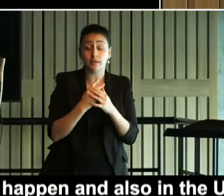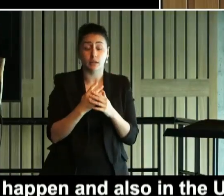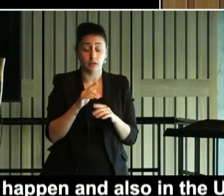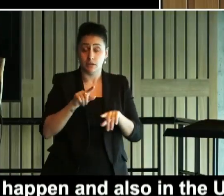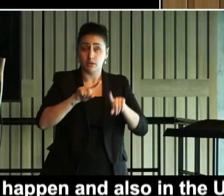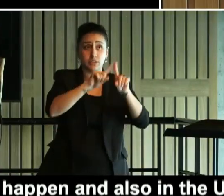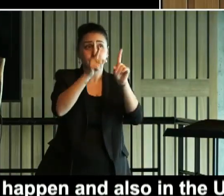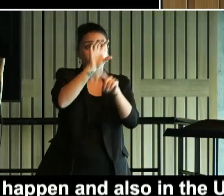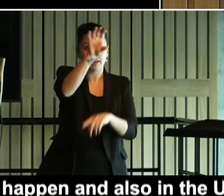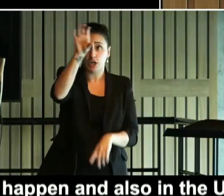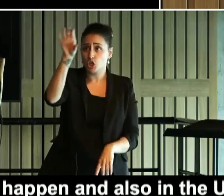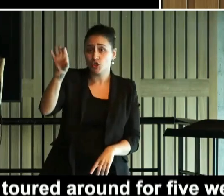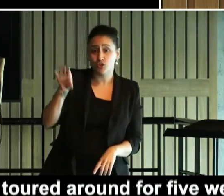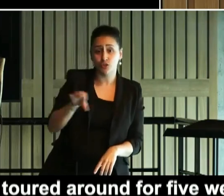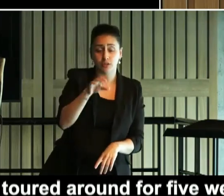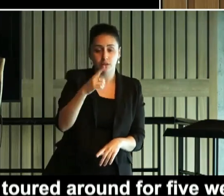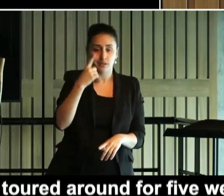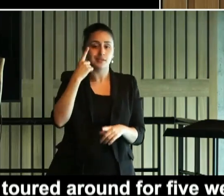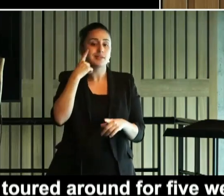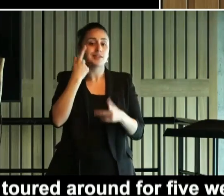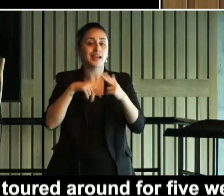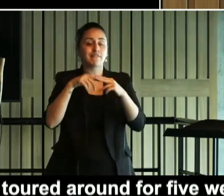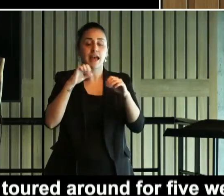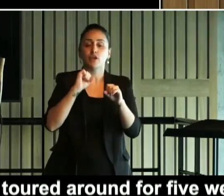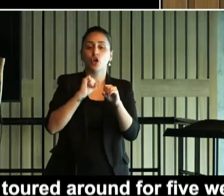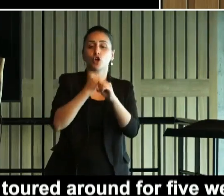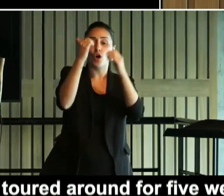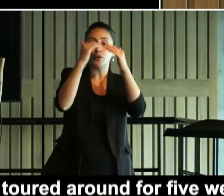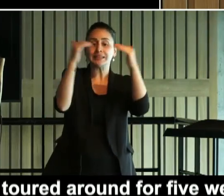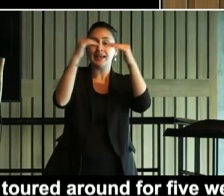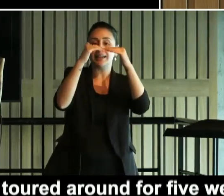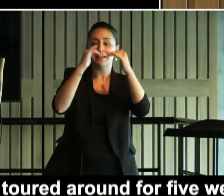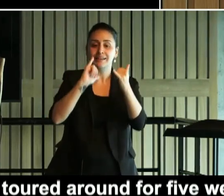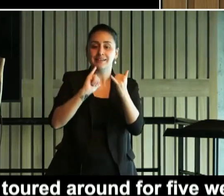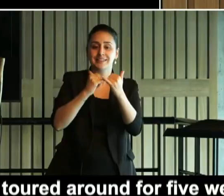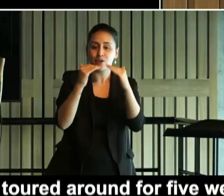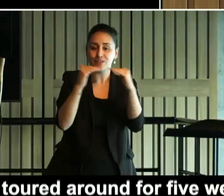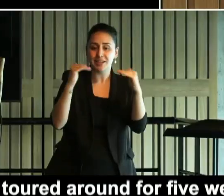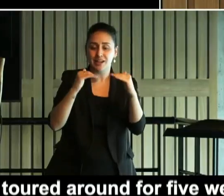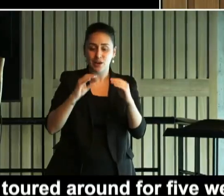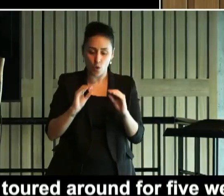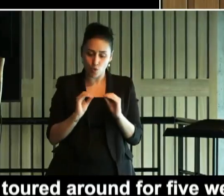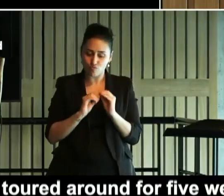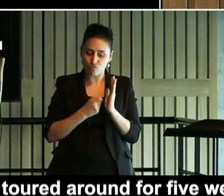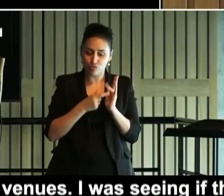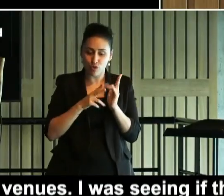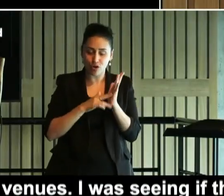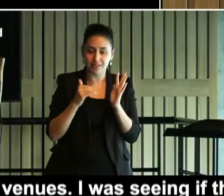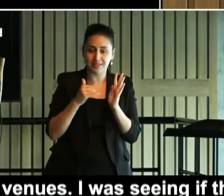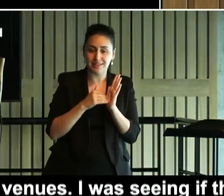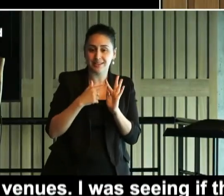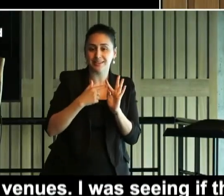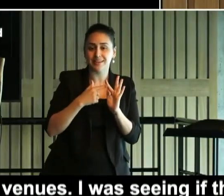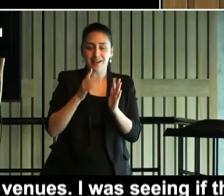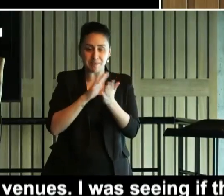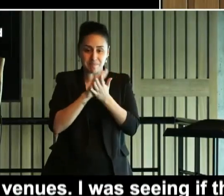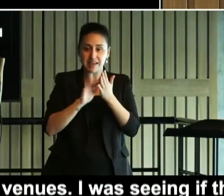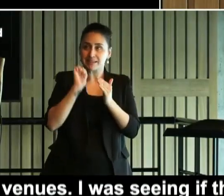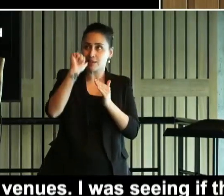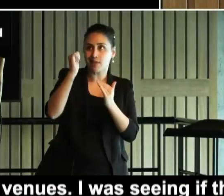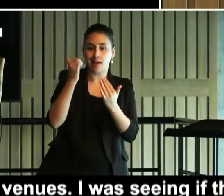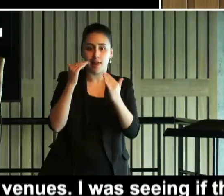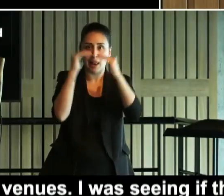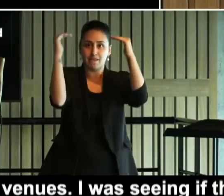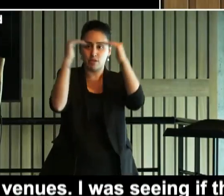and seeing if they were a gold standard venue, a silver standard venue, or a bronze, which meant what kind of access they had, what